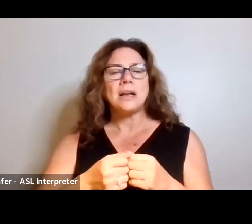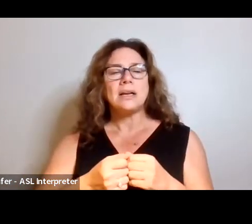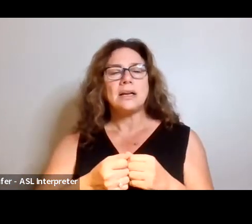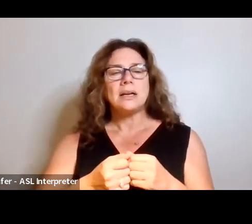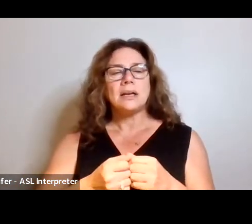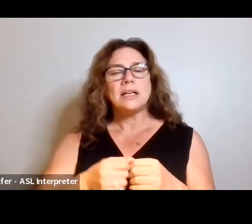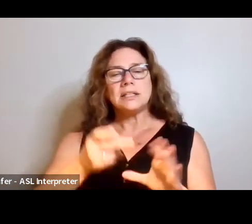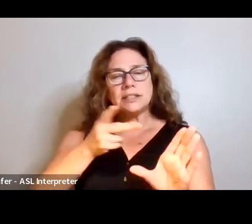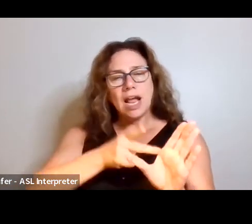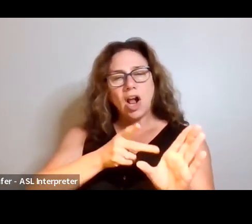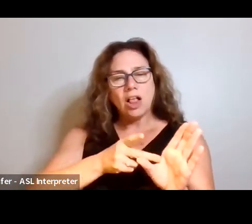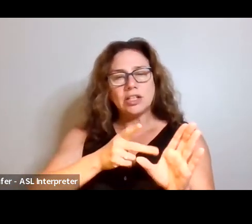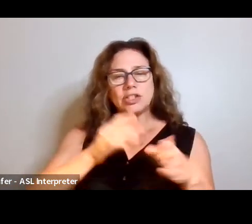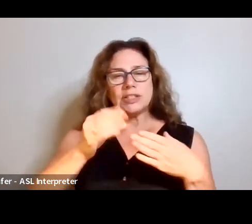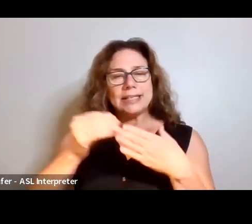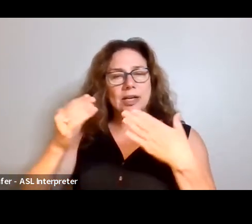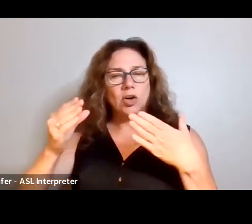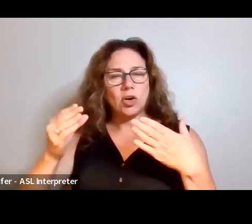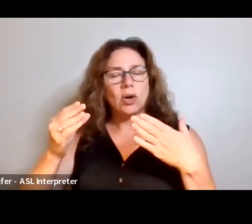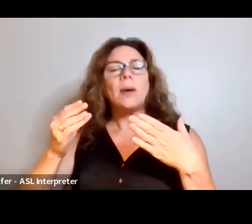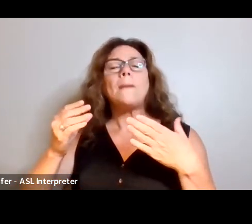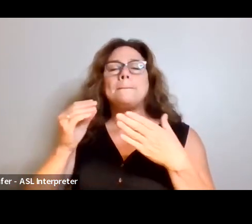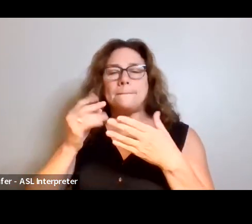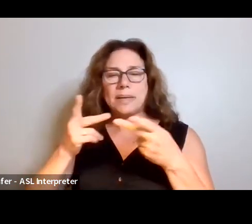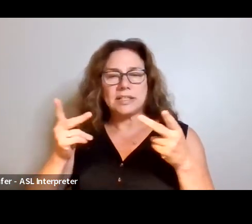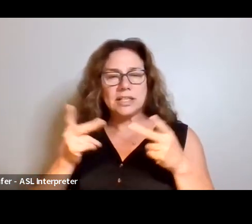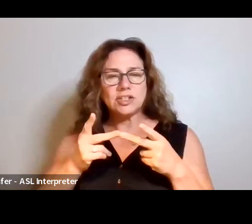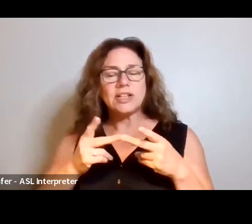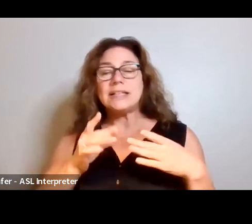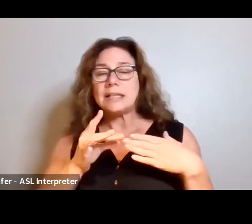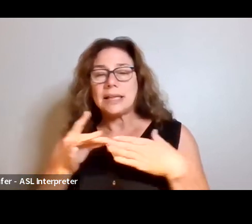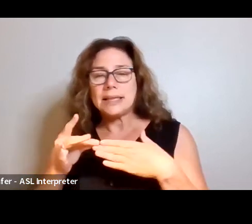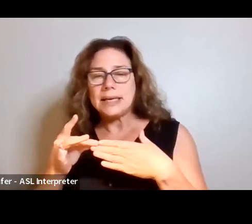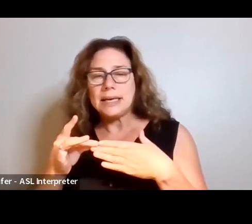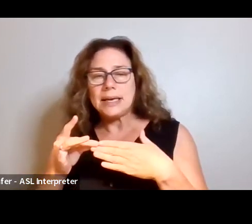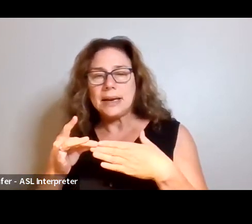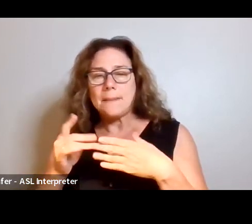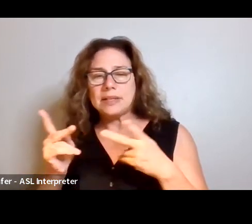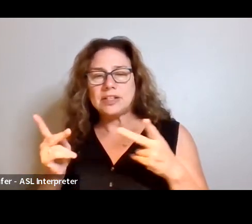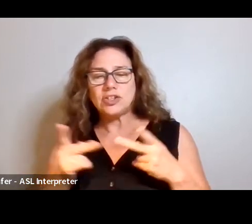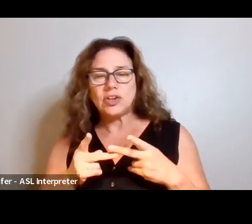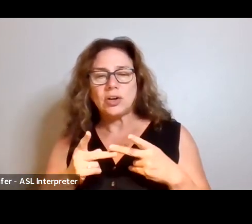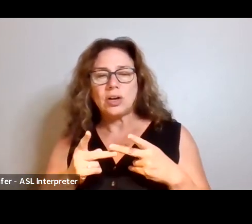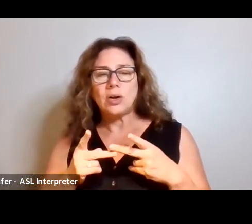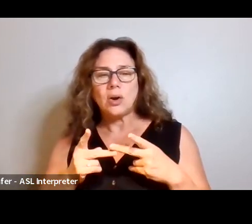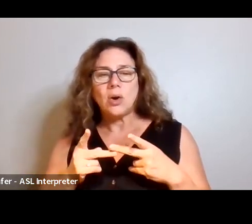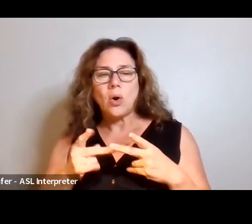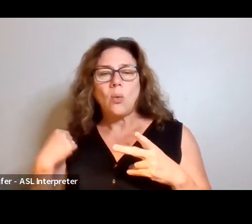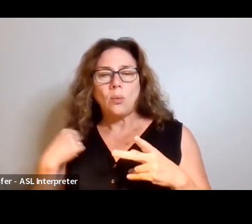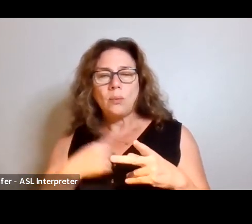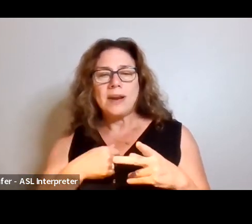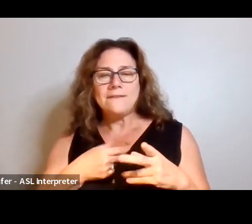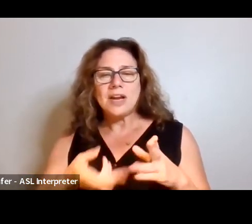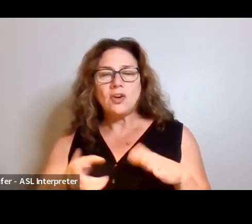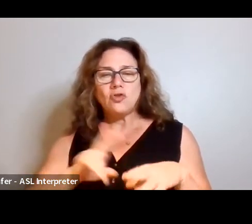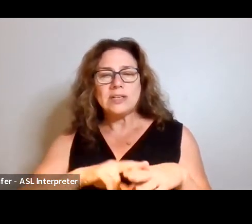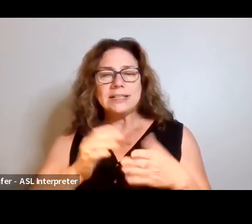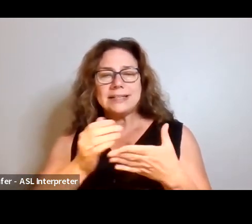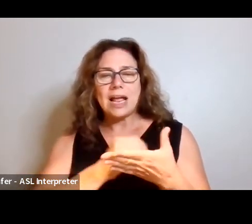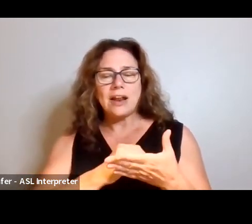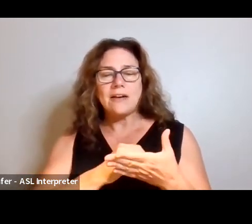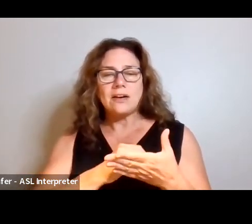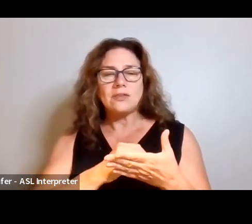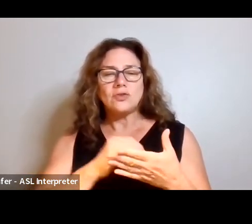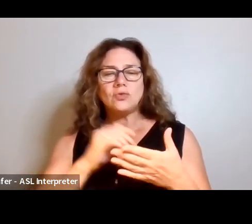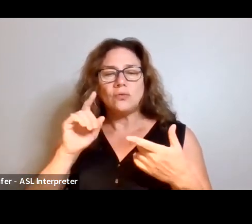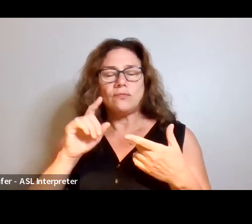psychologist leader position. This is a lead position, sorry. We've increased district psychologists from 6 to 10 over the past